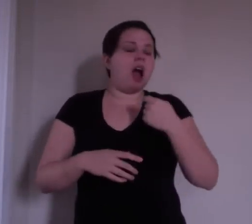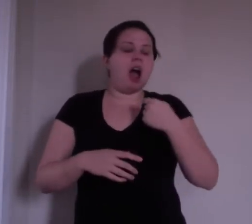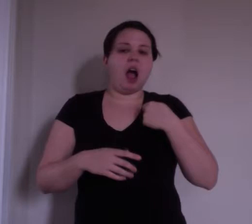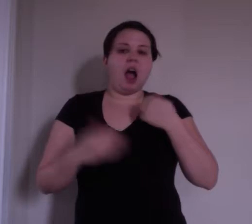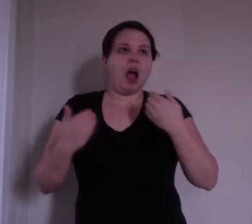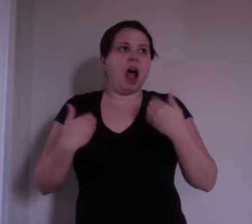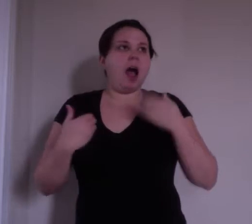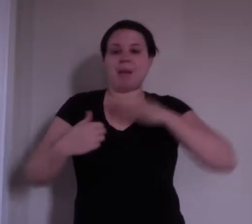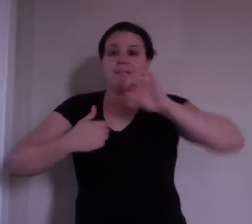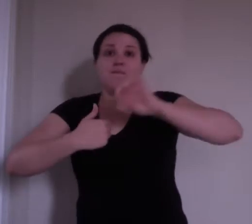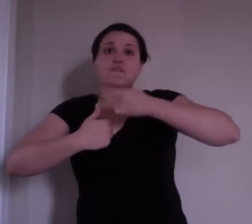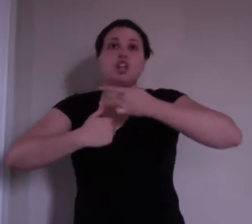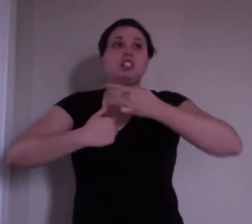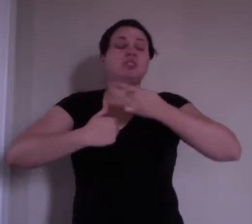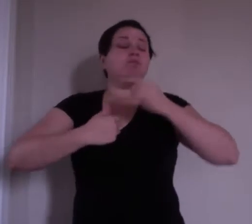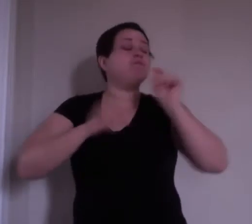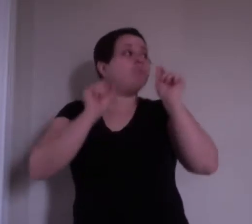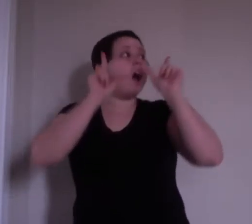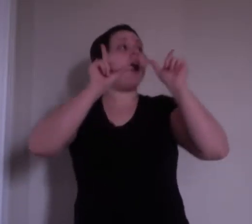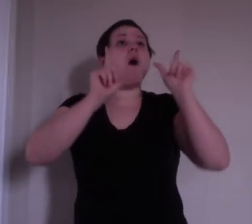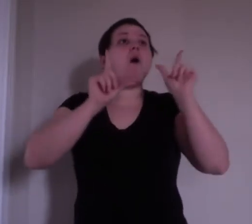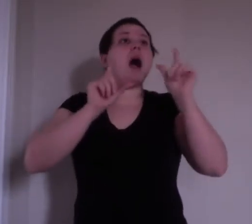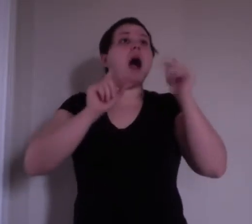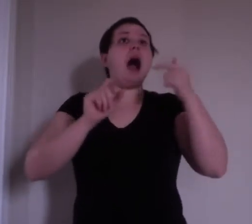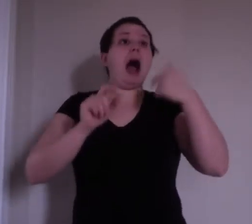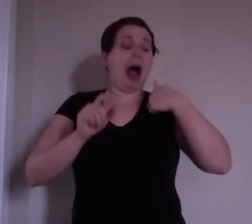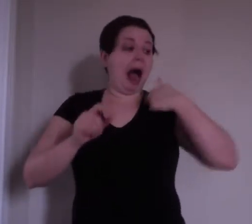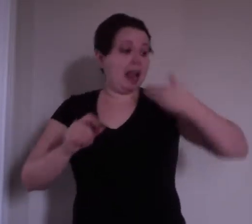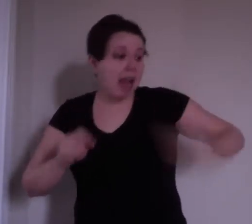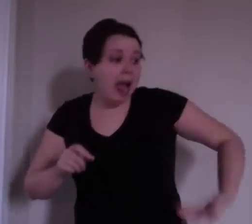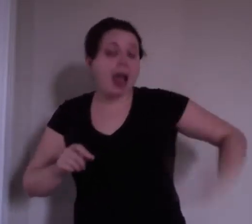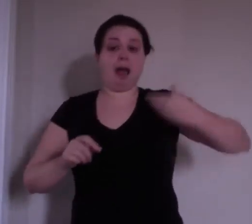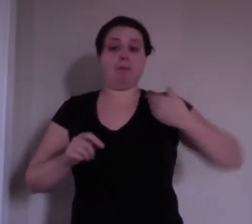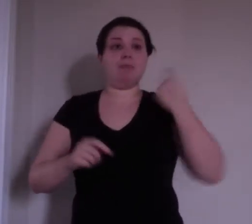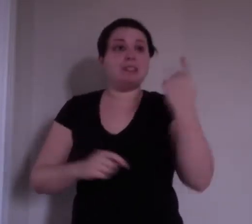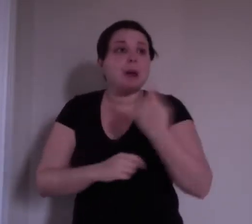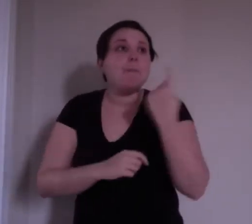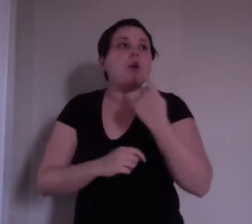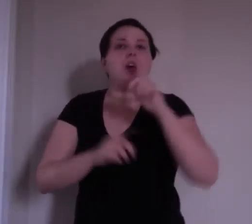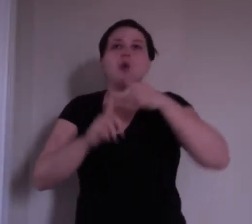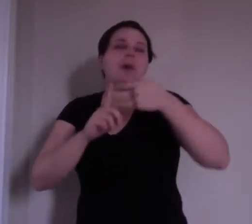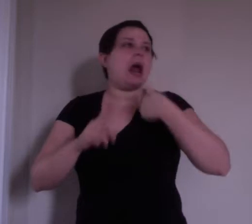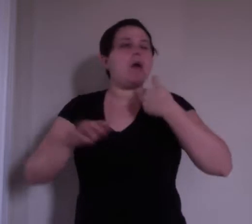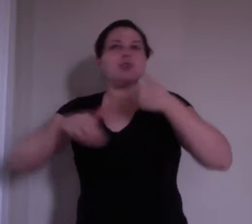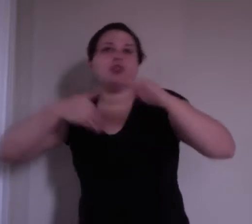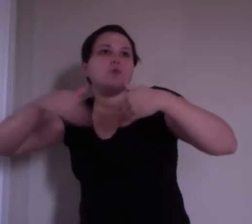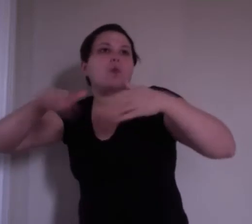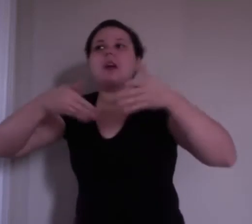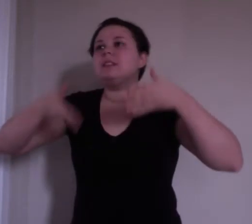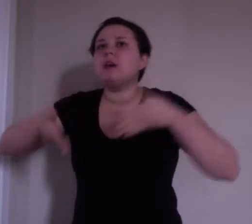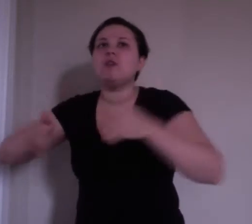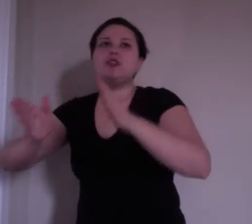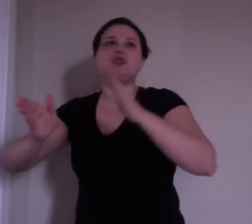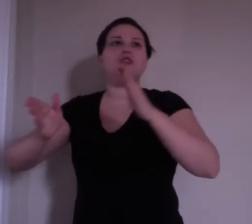moment when I was walking down the street in my native New York City and happened upon what I can only